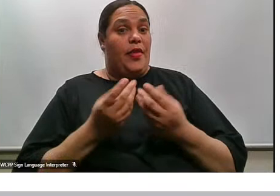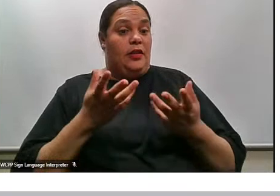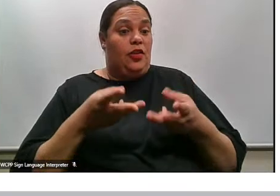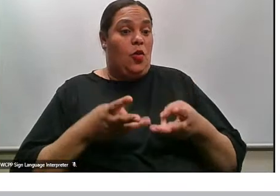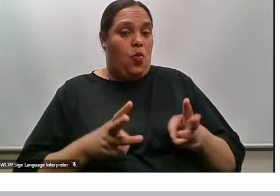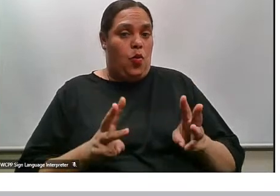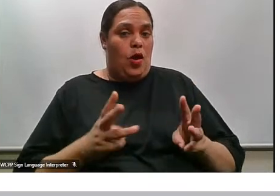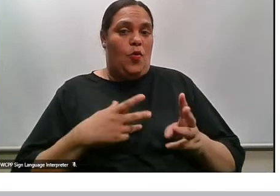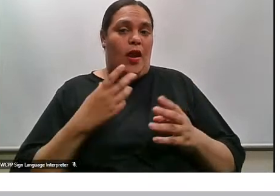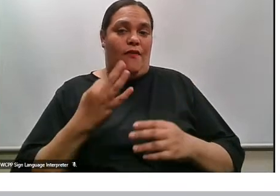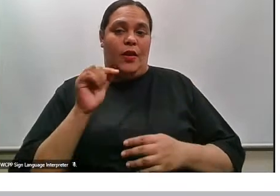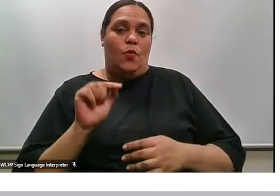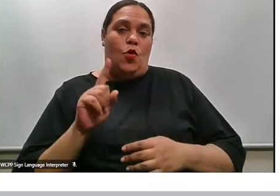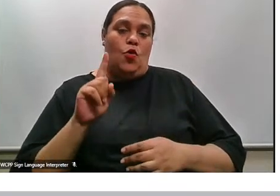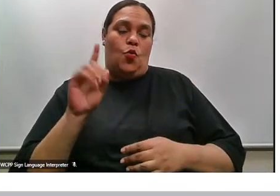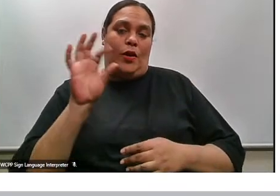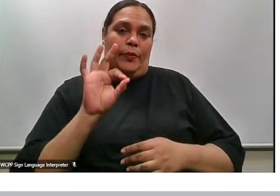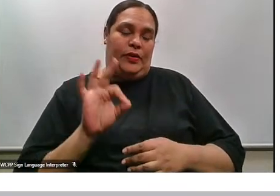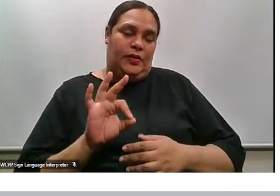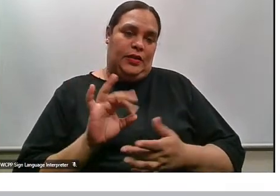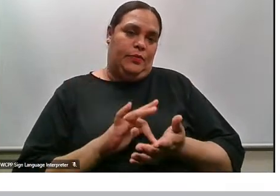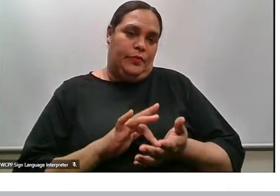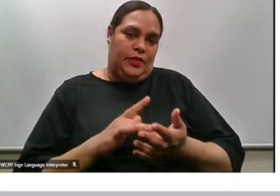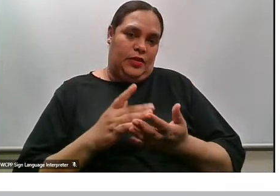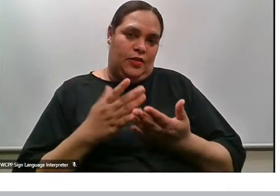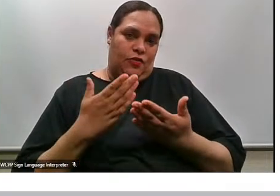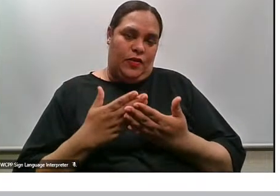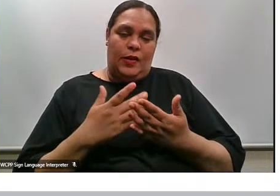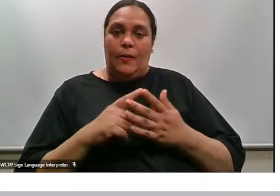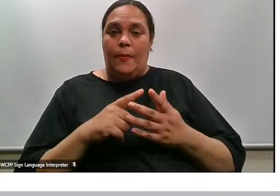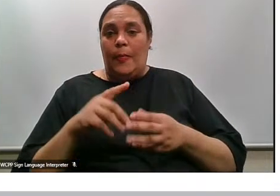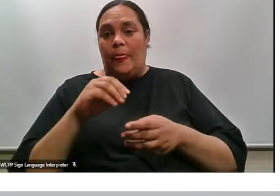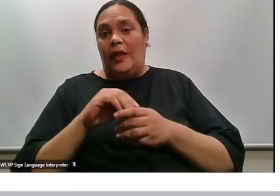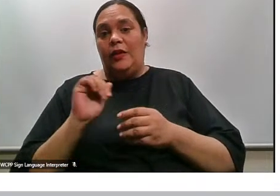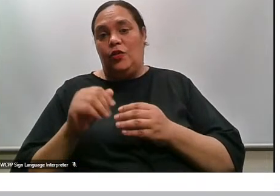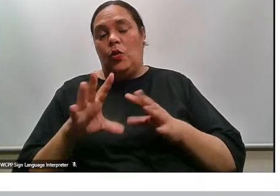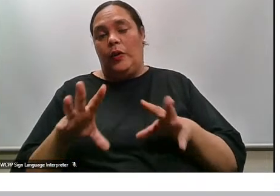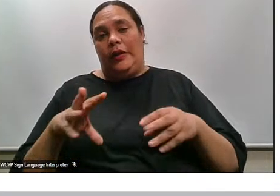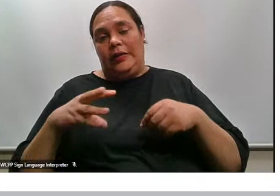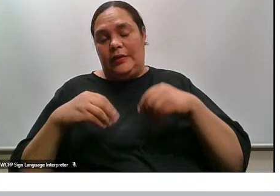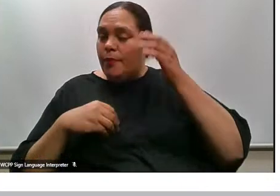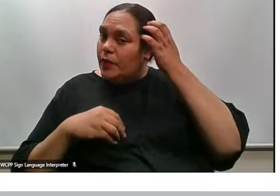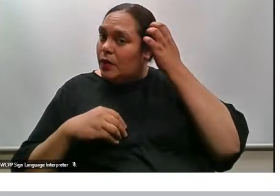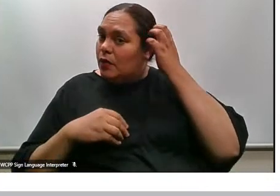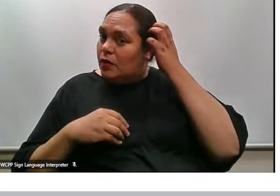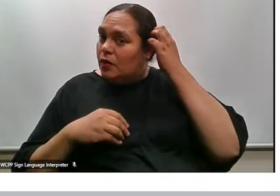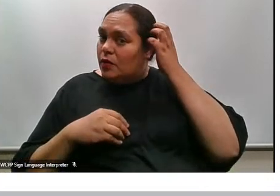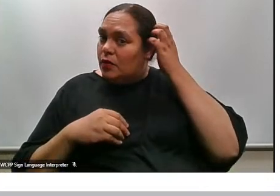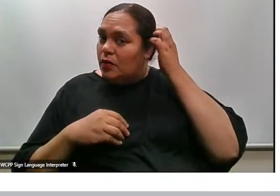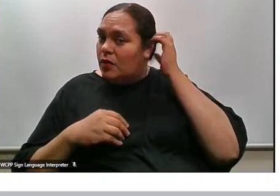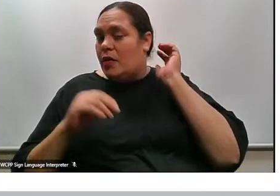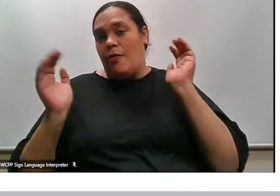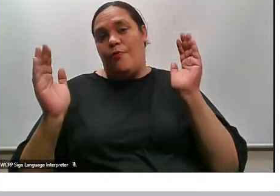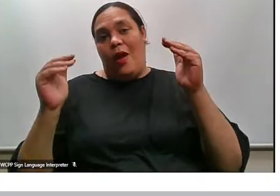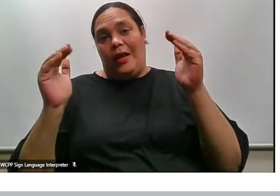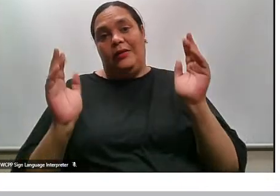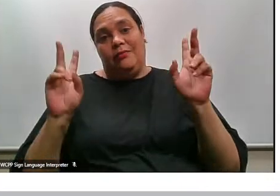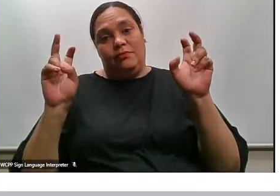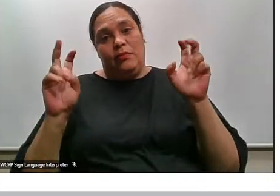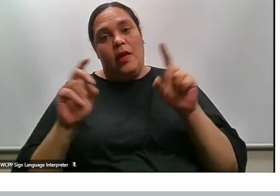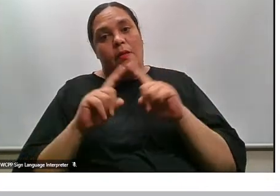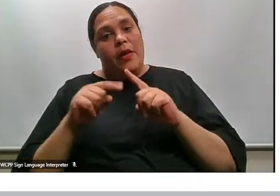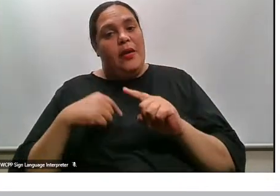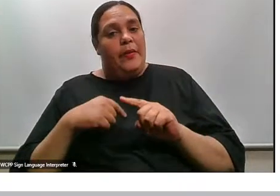have a 3.1% vacancy rate. It's within an accepted bracket, but I'm still